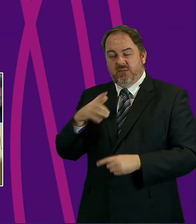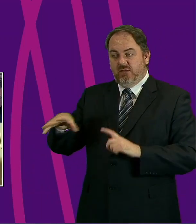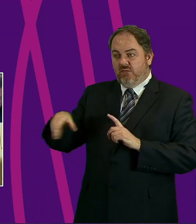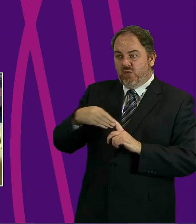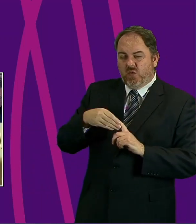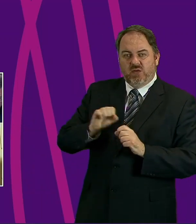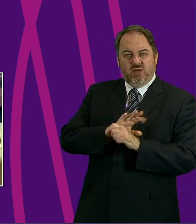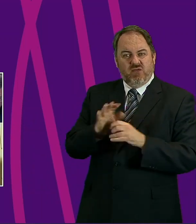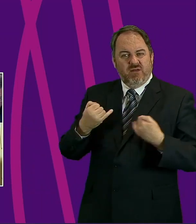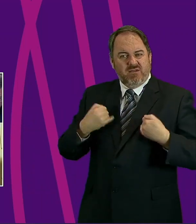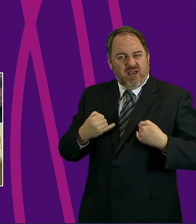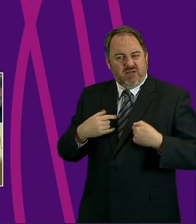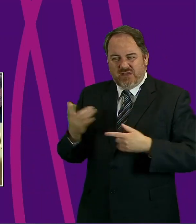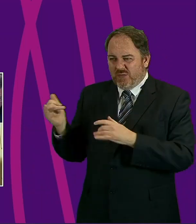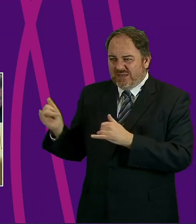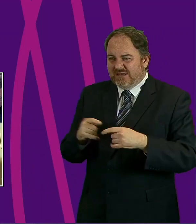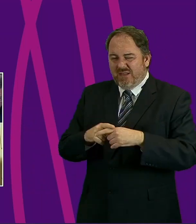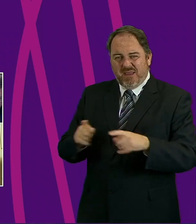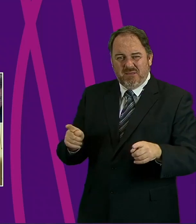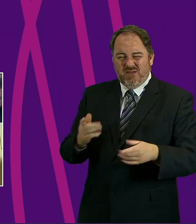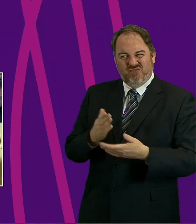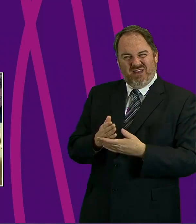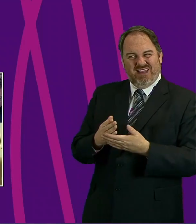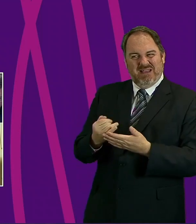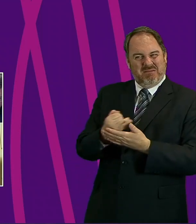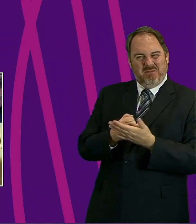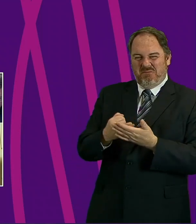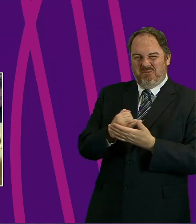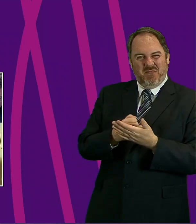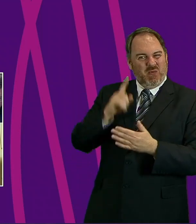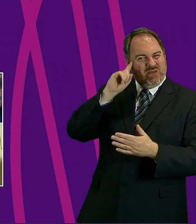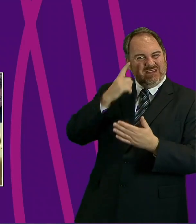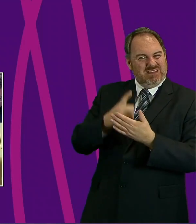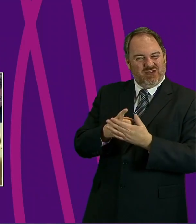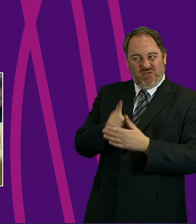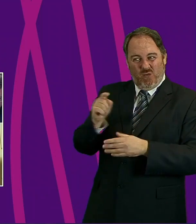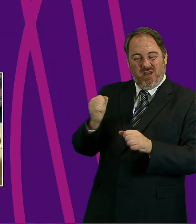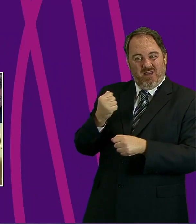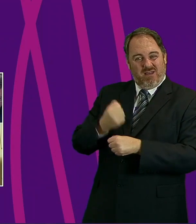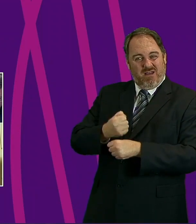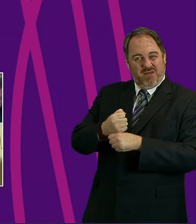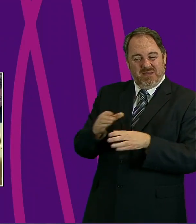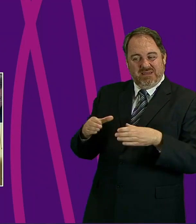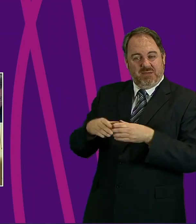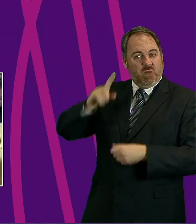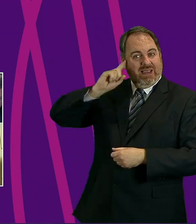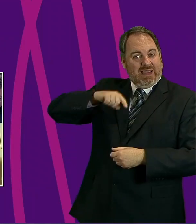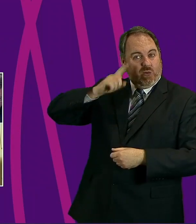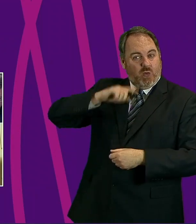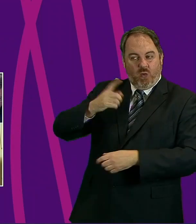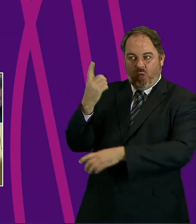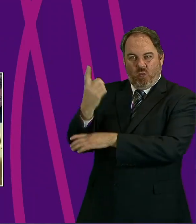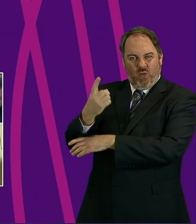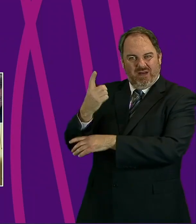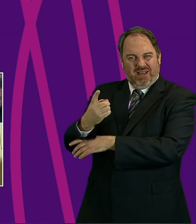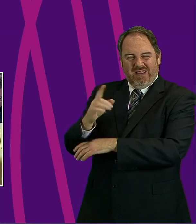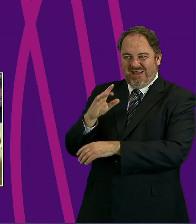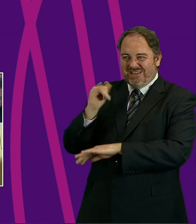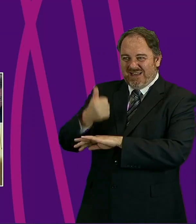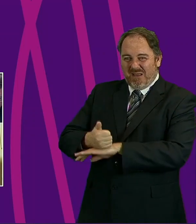does she think it shows poor judgment for a government agency to ignore the warnings about the pandemic and organise a